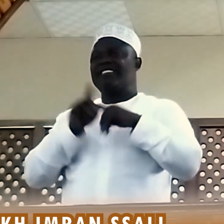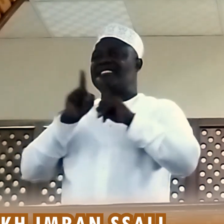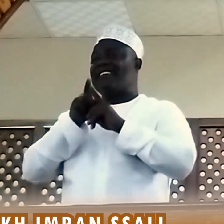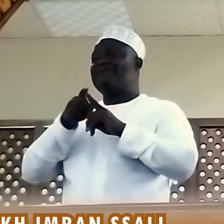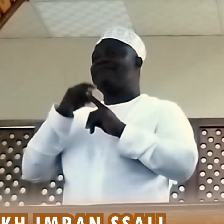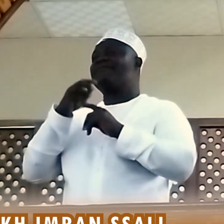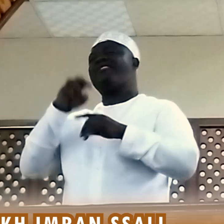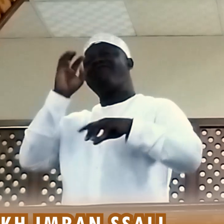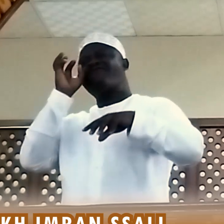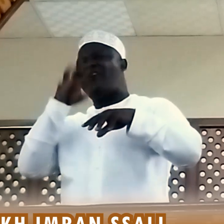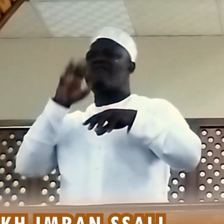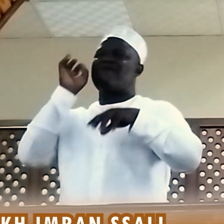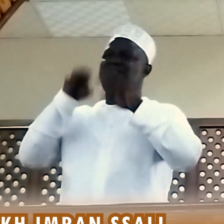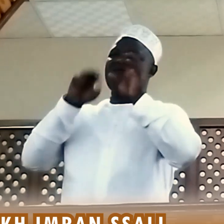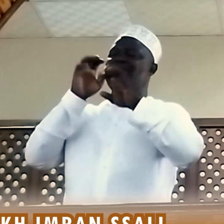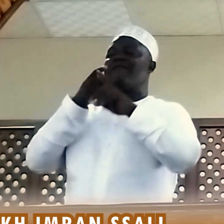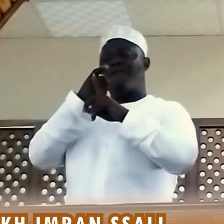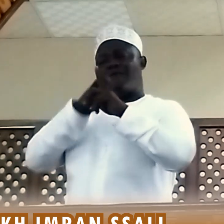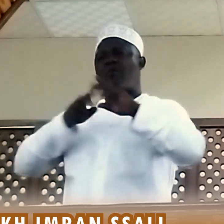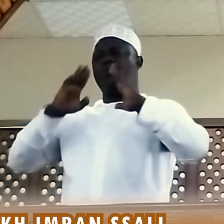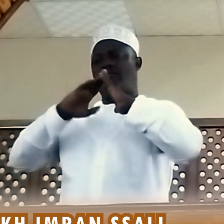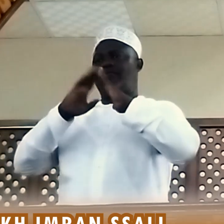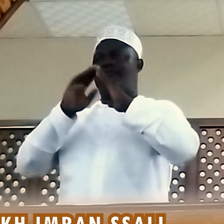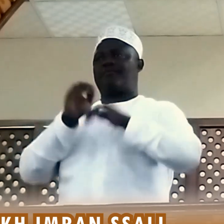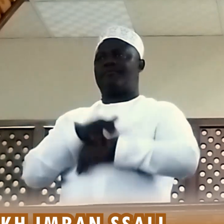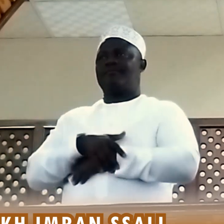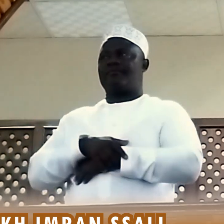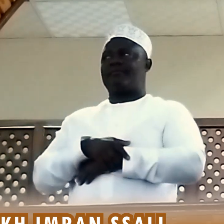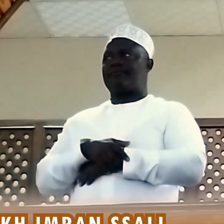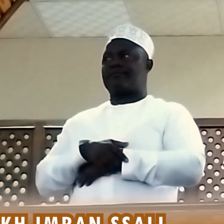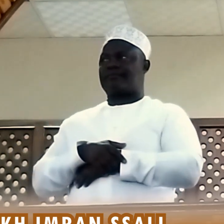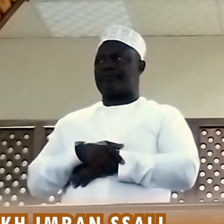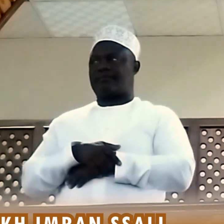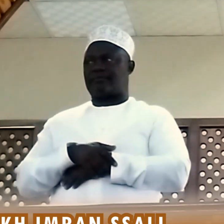Yeetaaga kuvumirira okuviira ddala awaka.